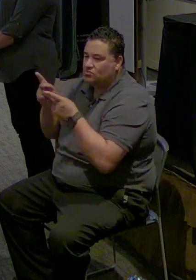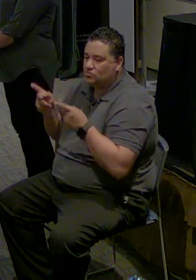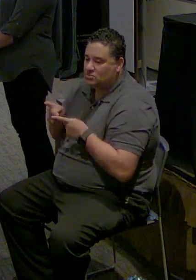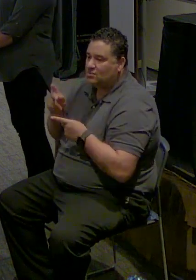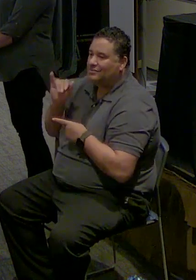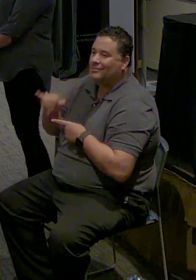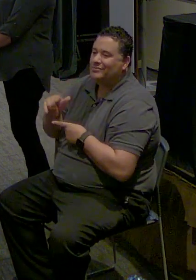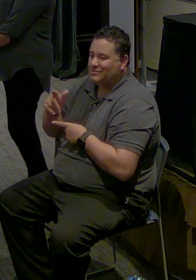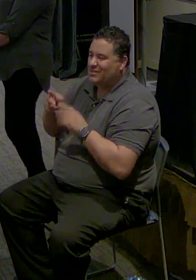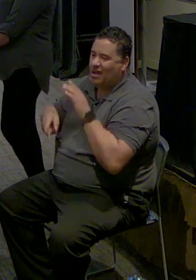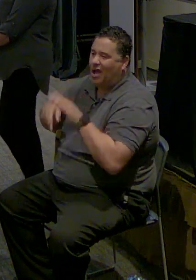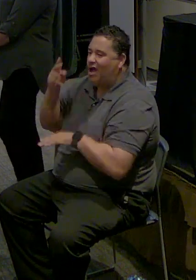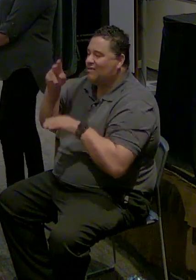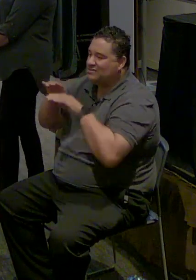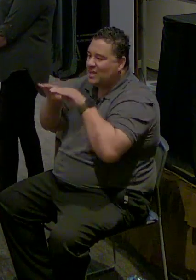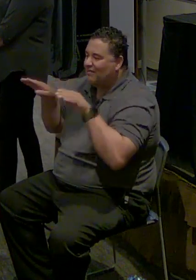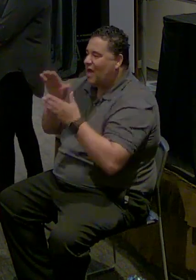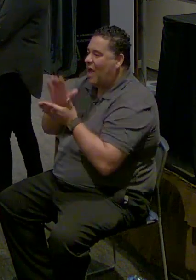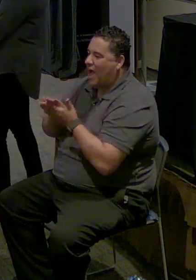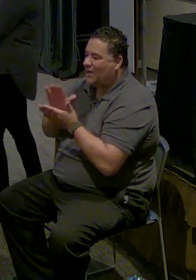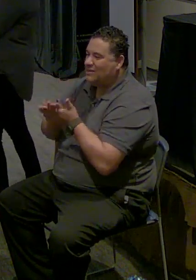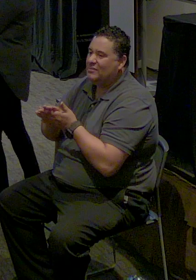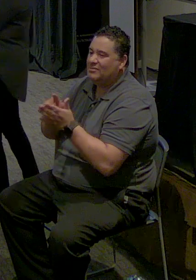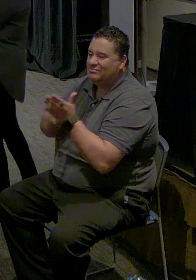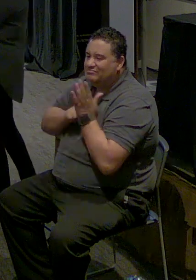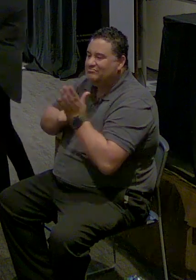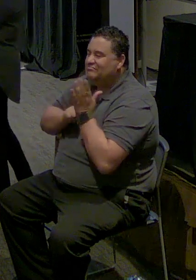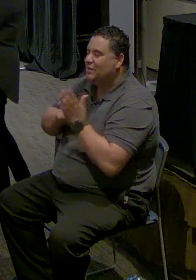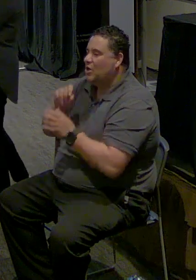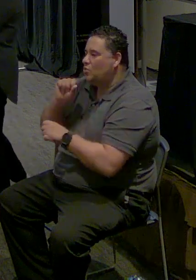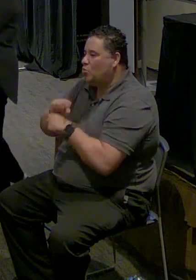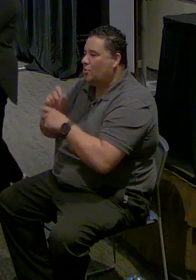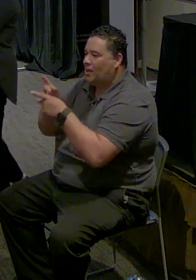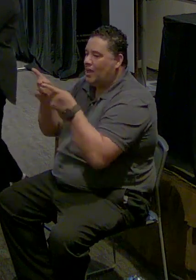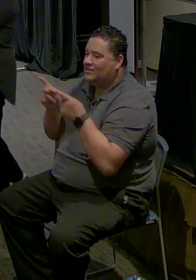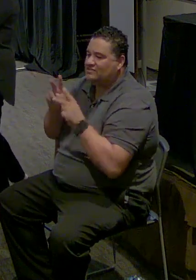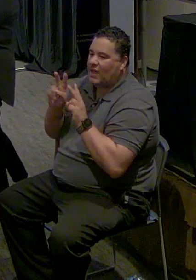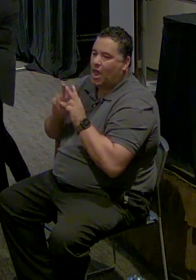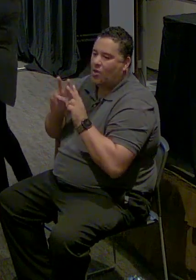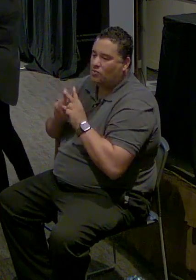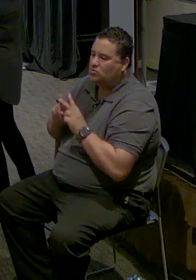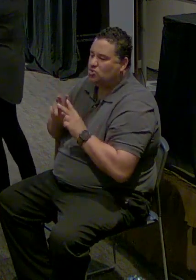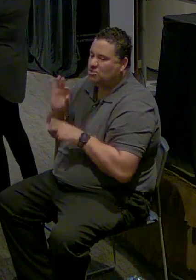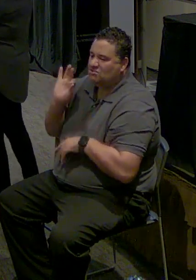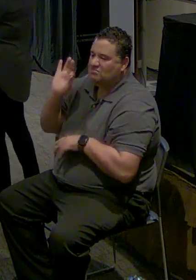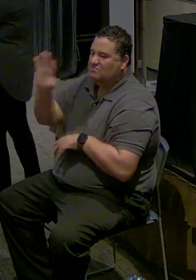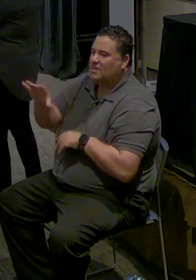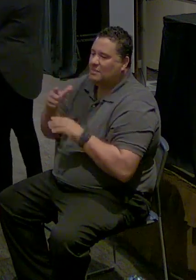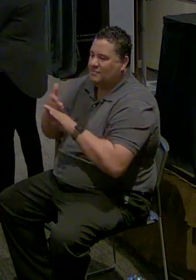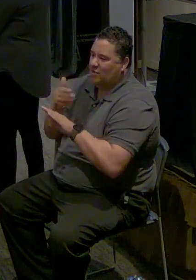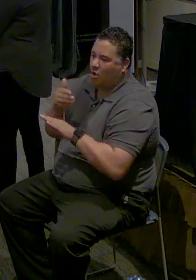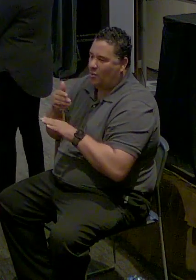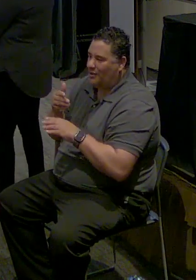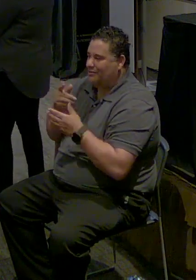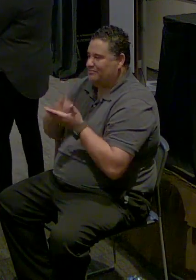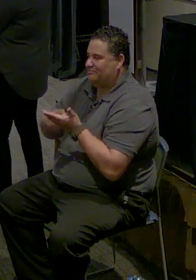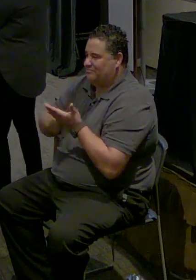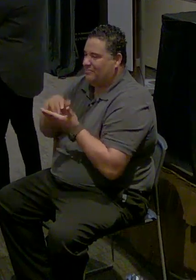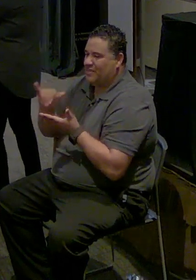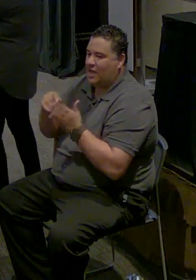those would be the highest level of academic rigor and the highest workplace value. So just wanted to give you that background before we go through this example.